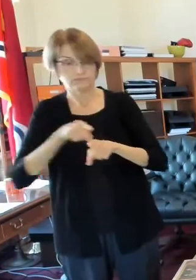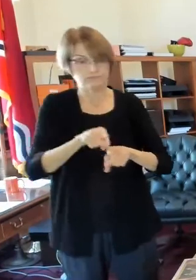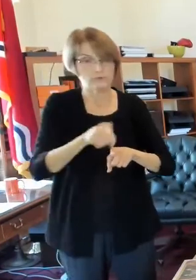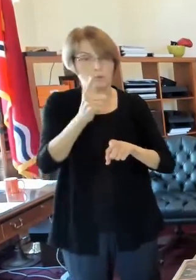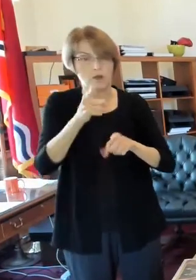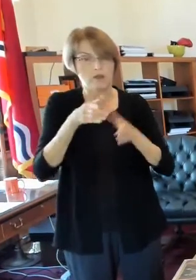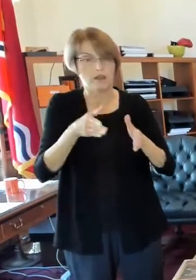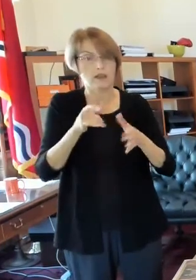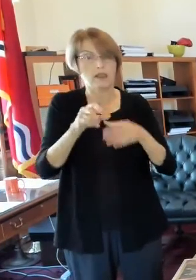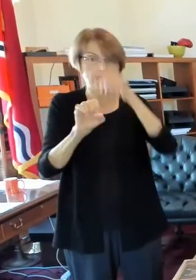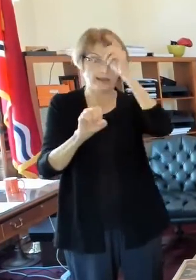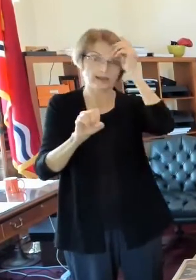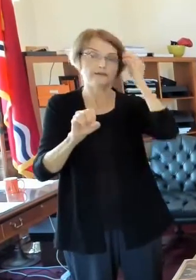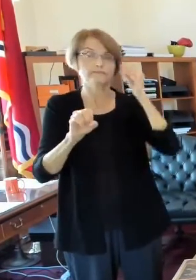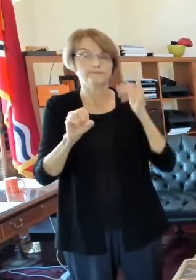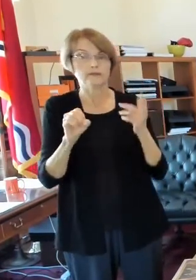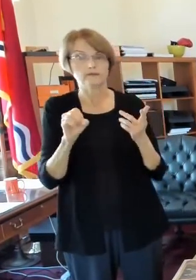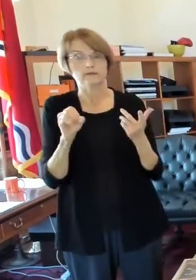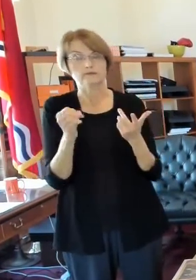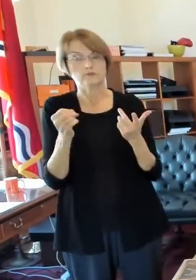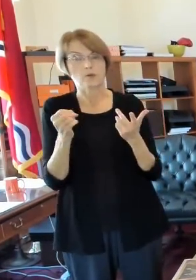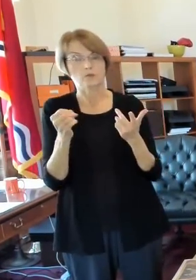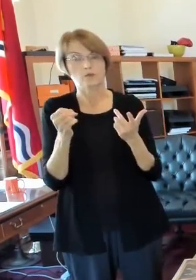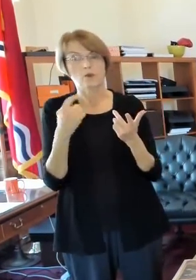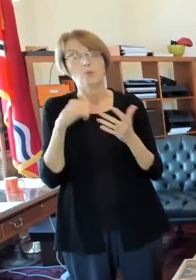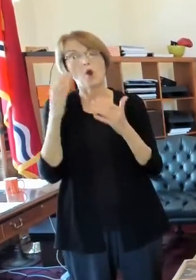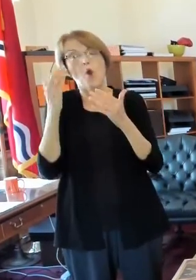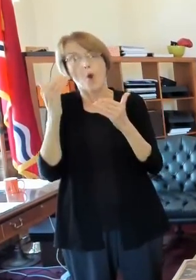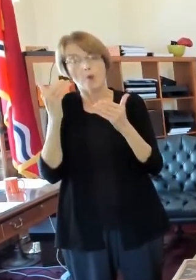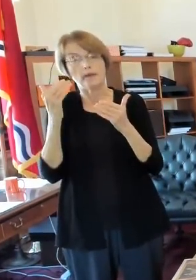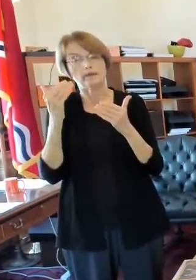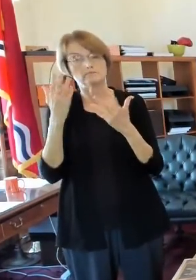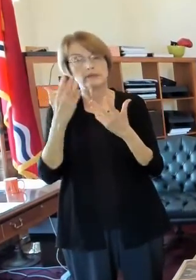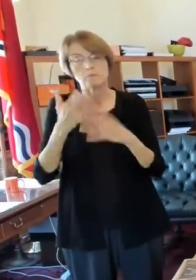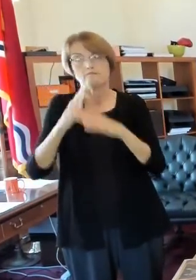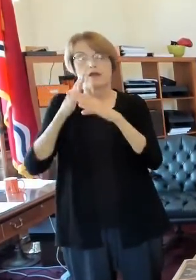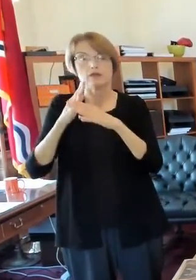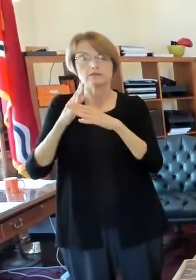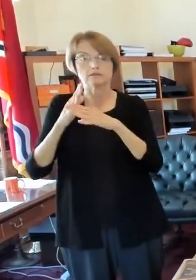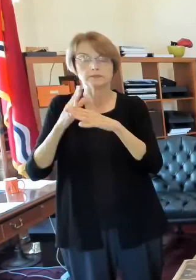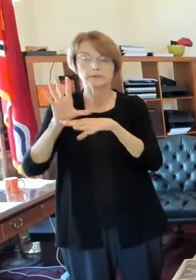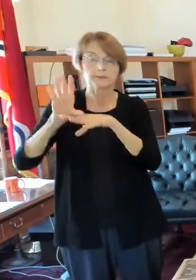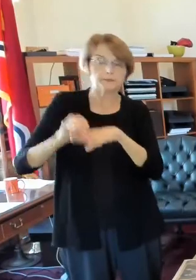We're hoping that really curtails the speeding and the racing,